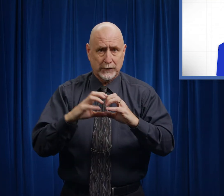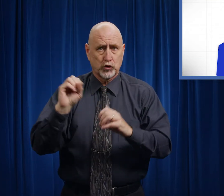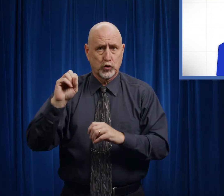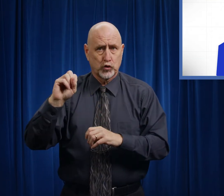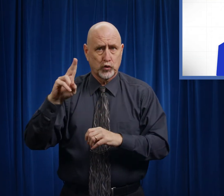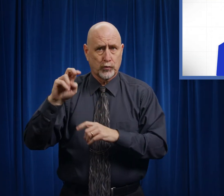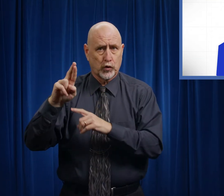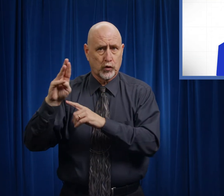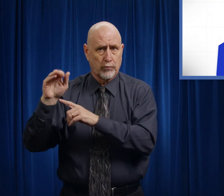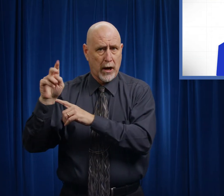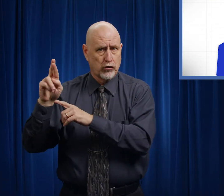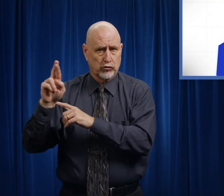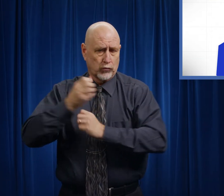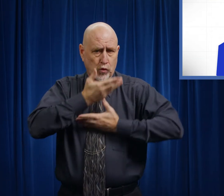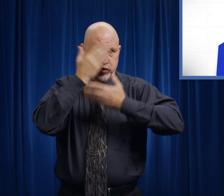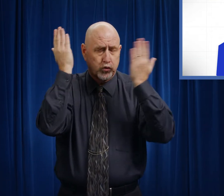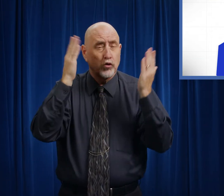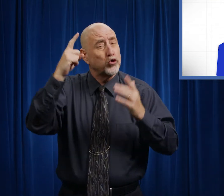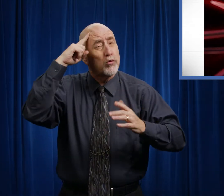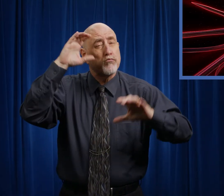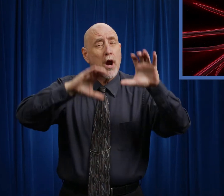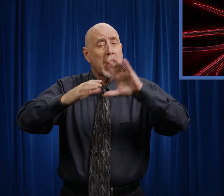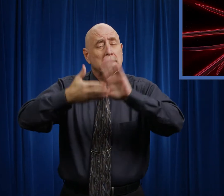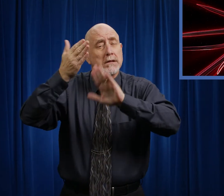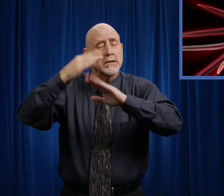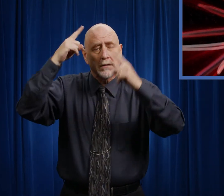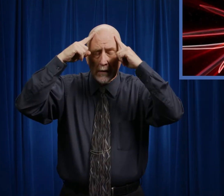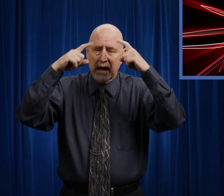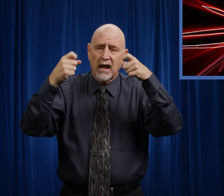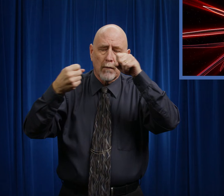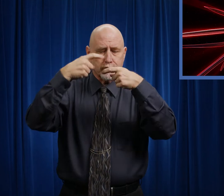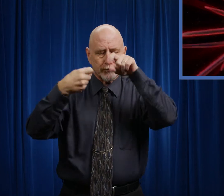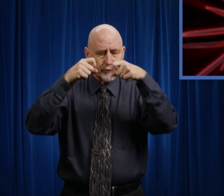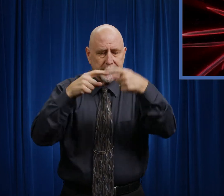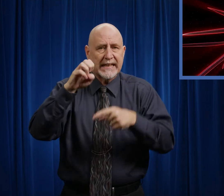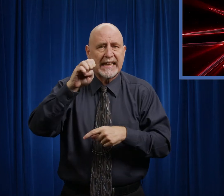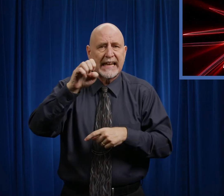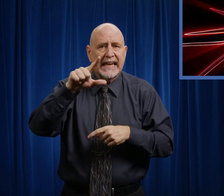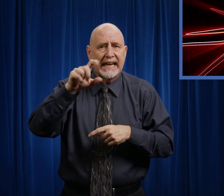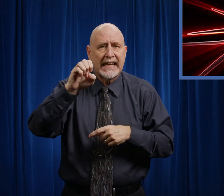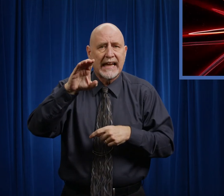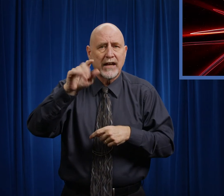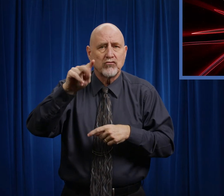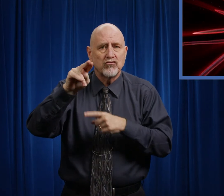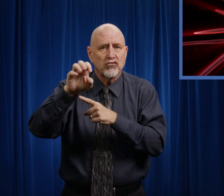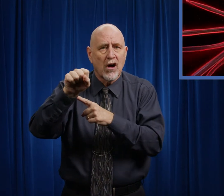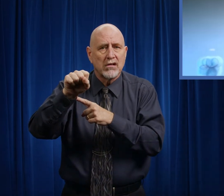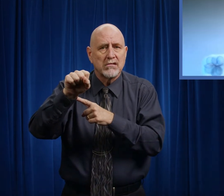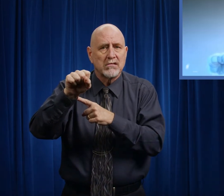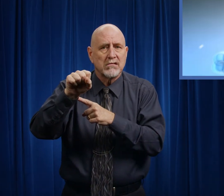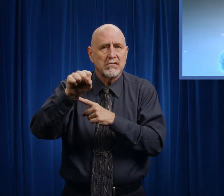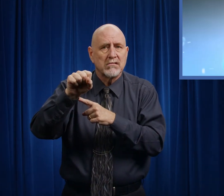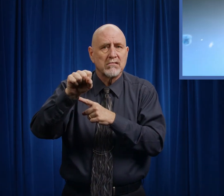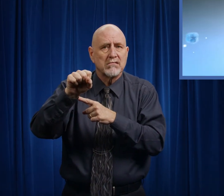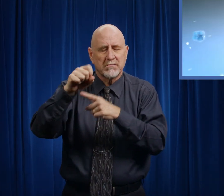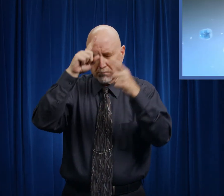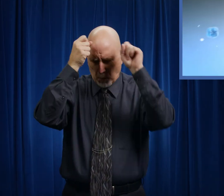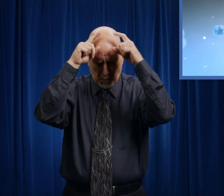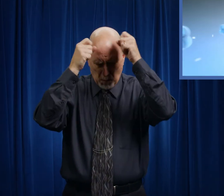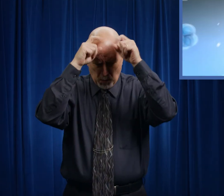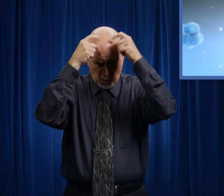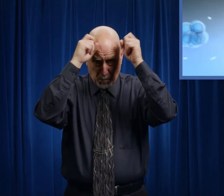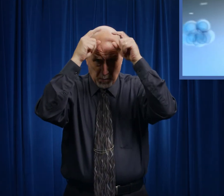matter, that really what's going on in your brain is just electrons bouncing around and you're the product of